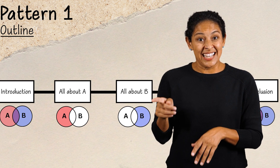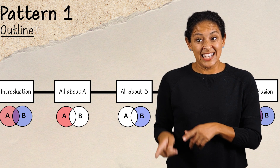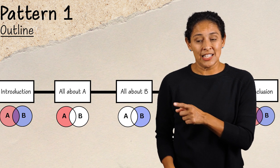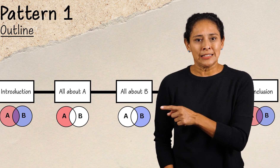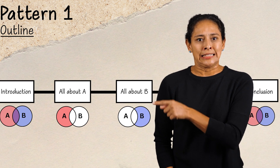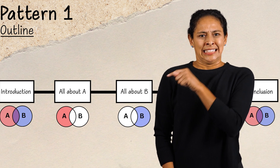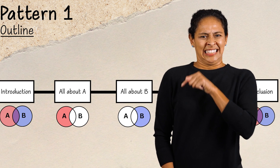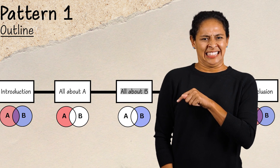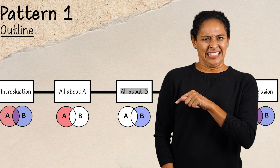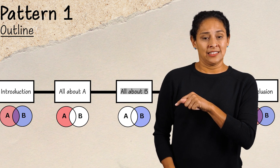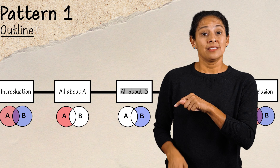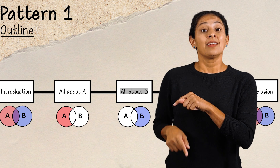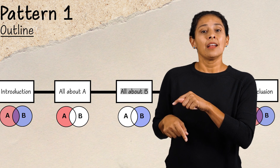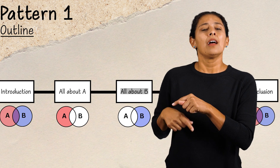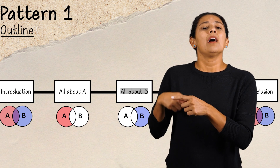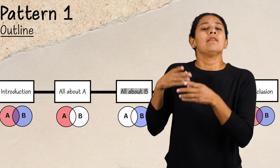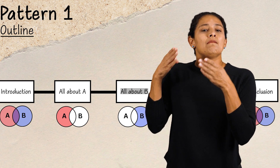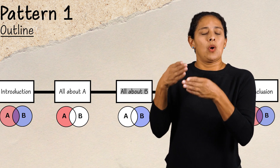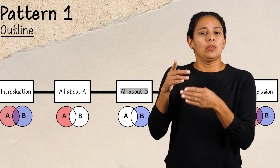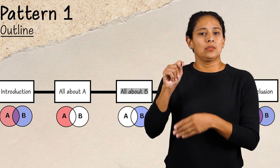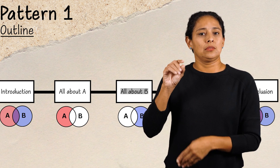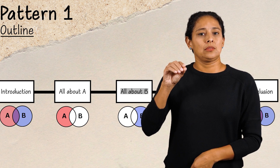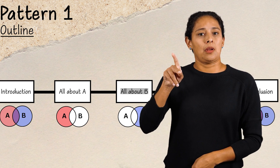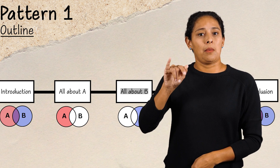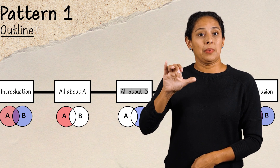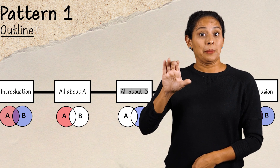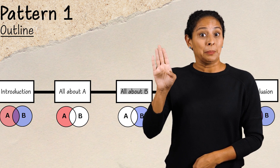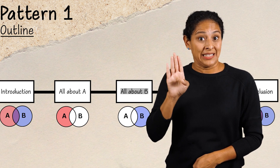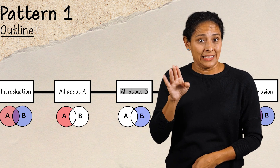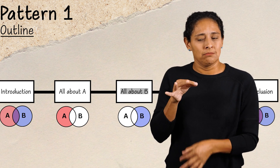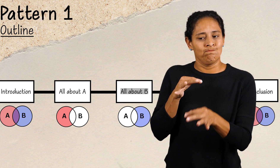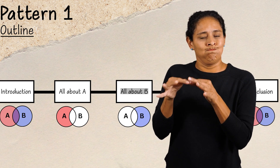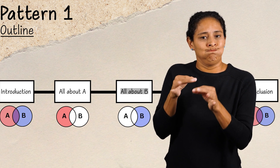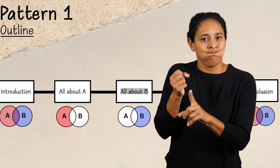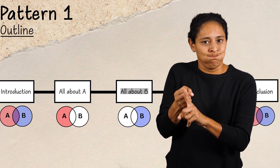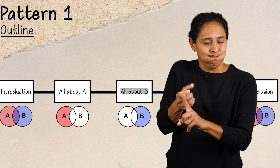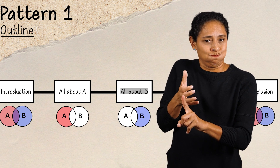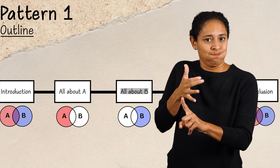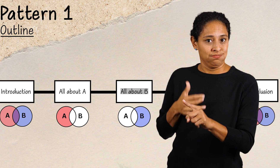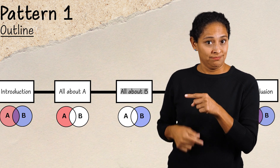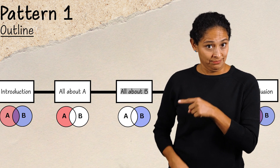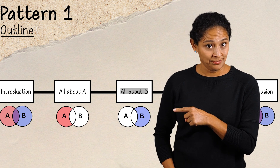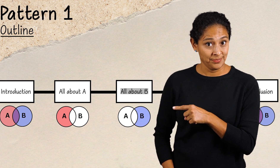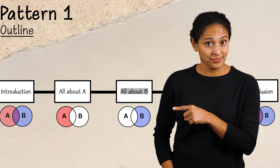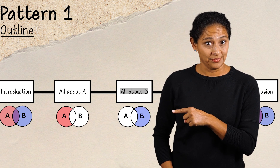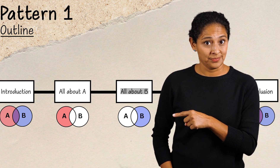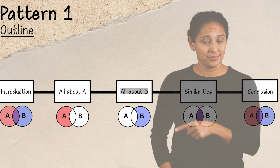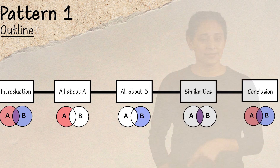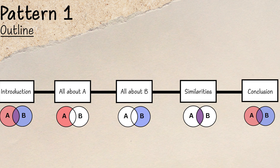After that, we would describe all about topic B.